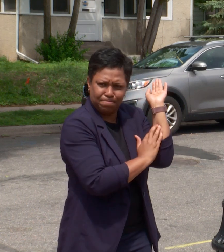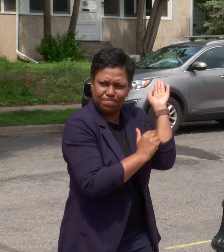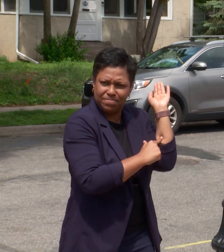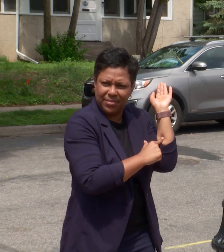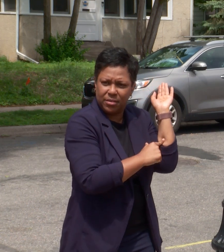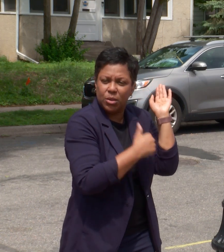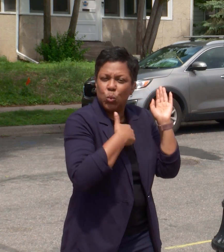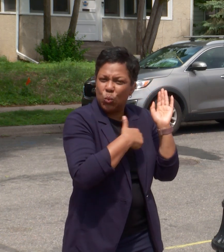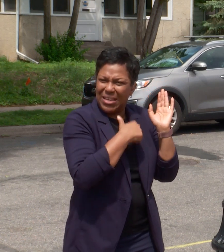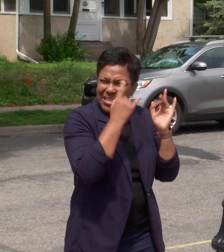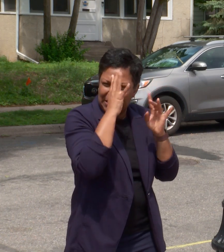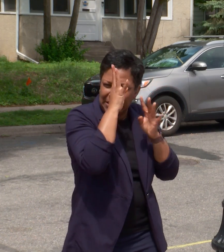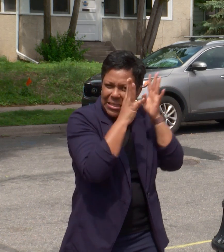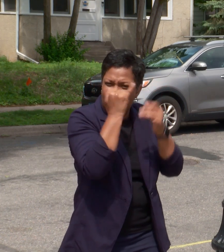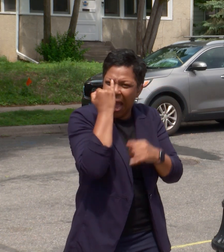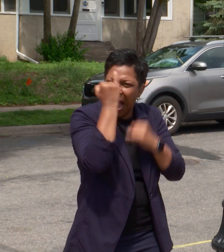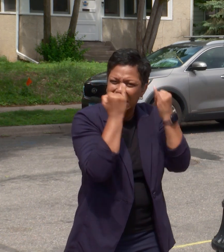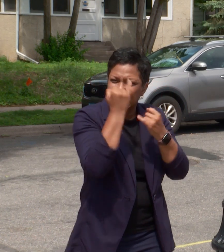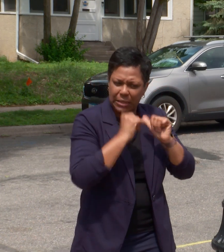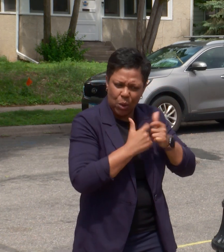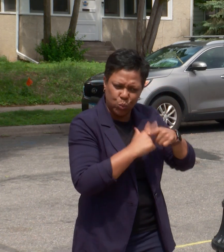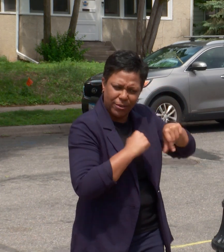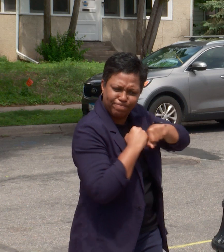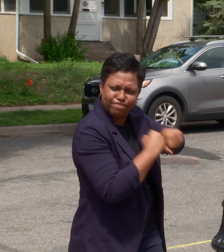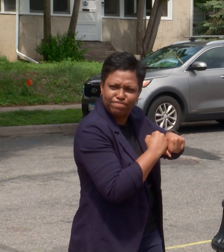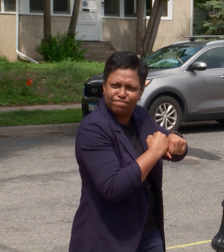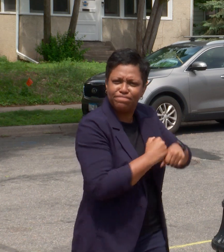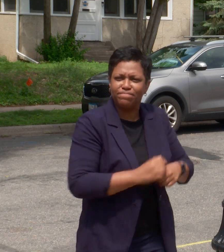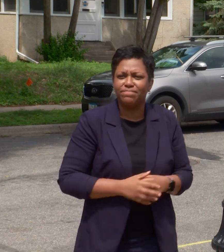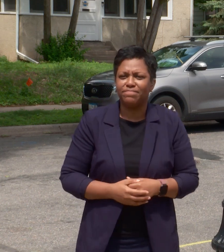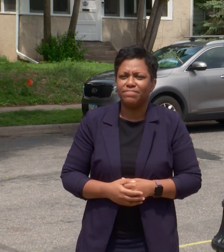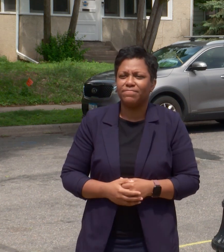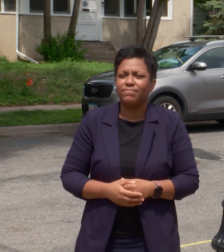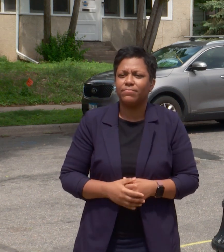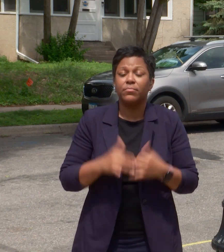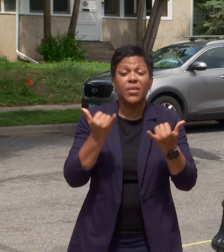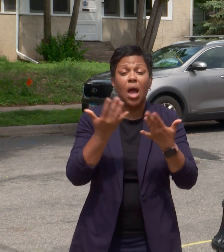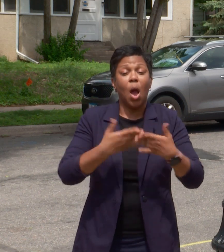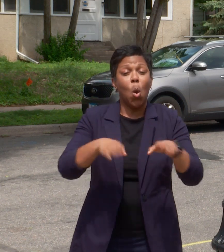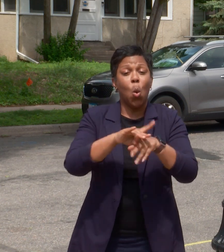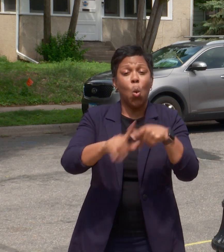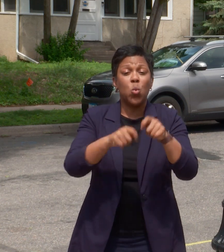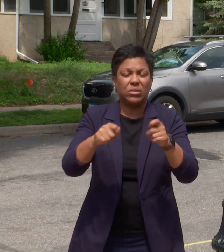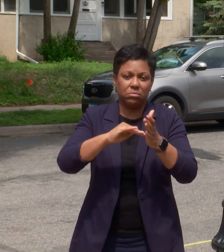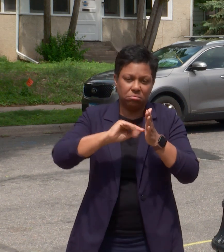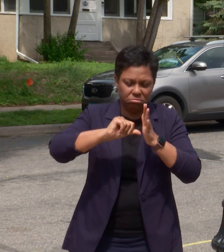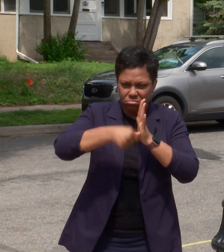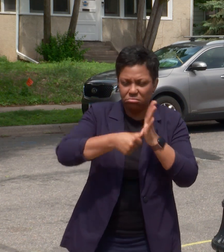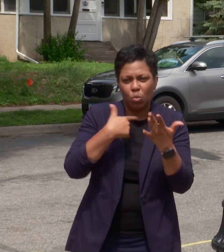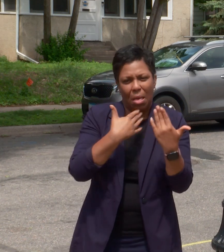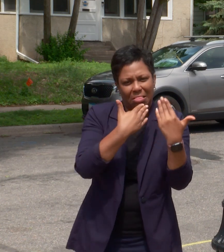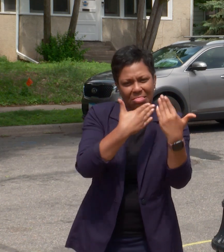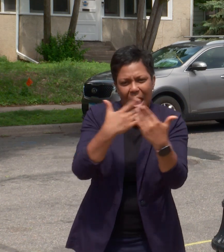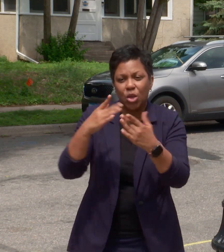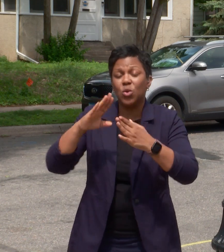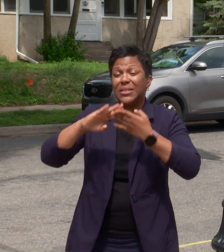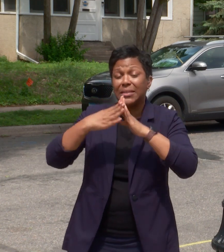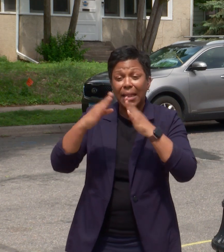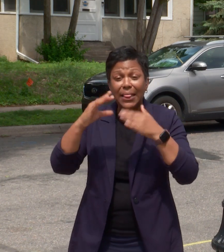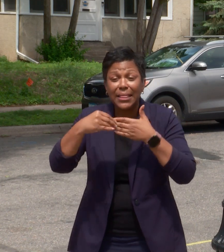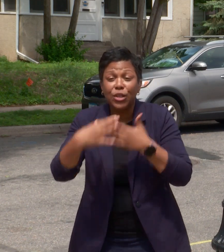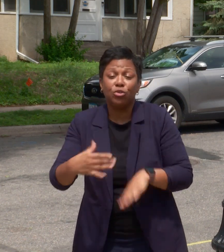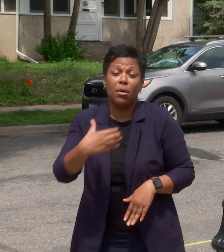So to close, I'd just like to thank our council members and city leadership, Margaret, the mayor, and Councilmember